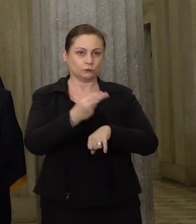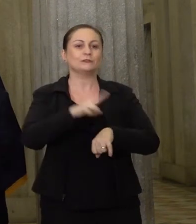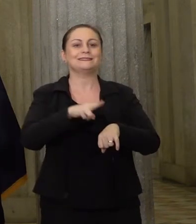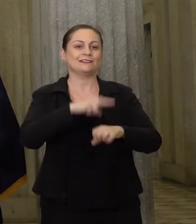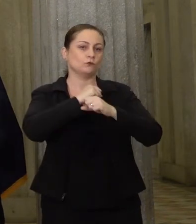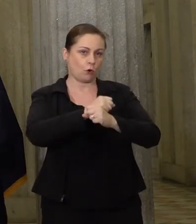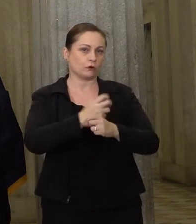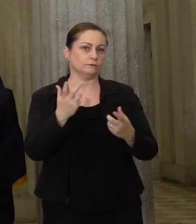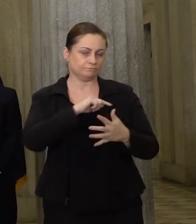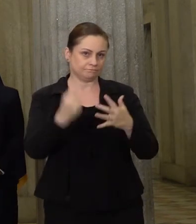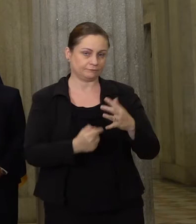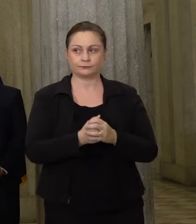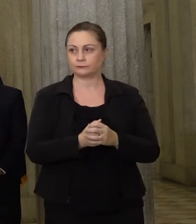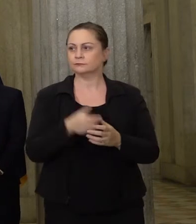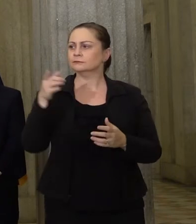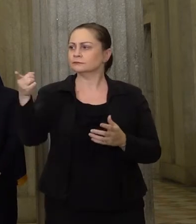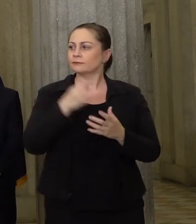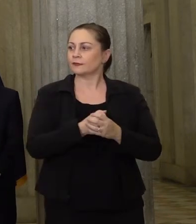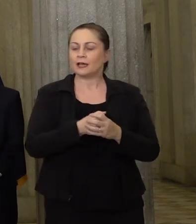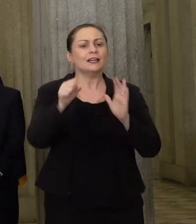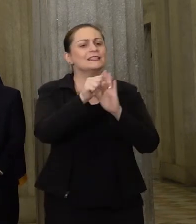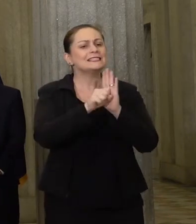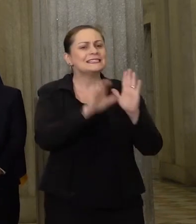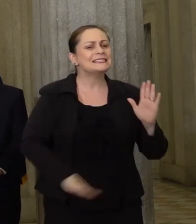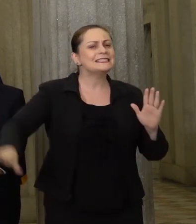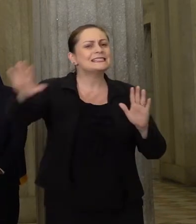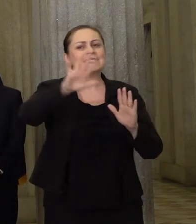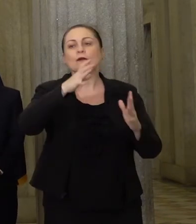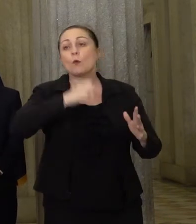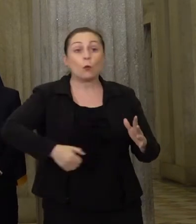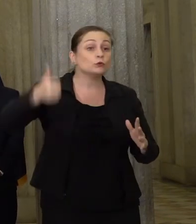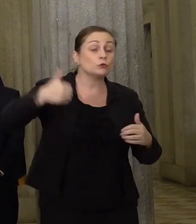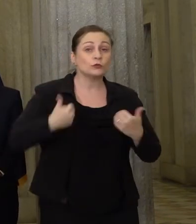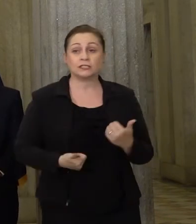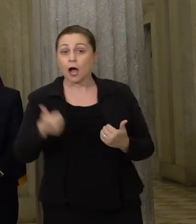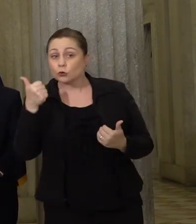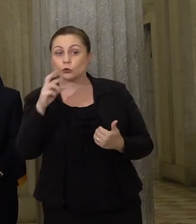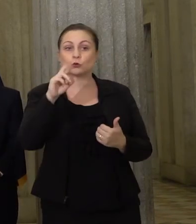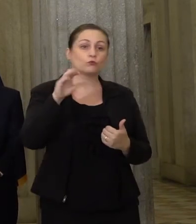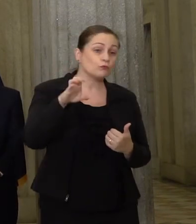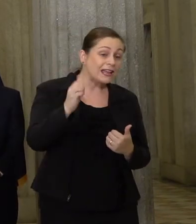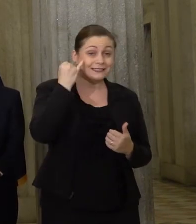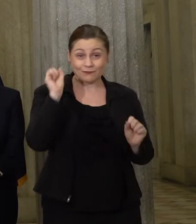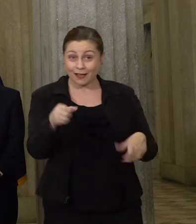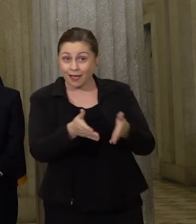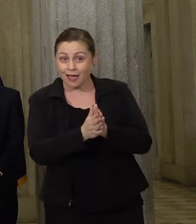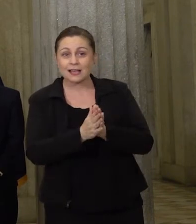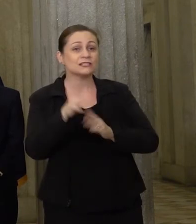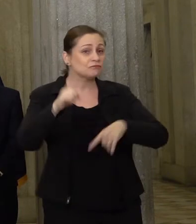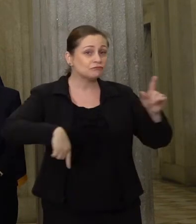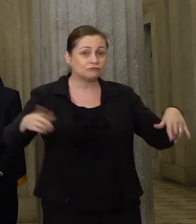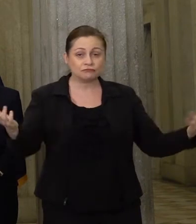a question about the demographics of the patients statewide in hospitals? Are they older, younger, their race, if you can ask? So we